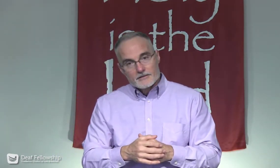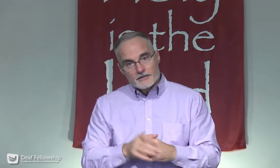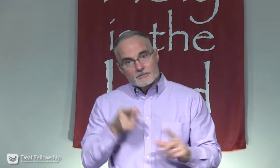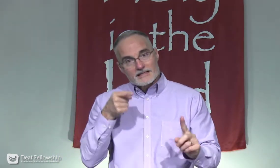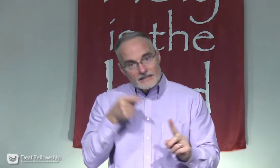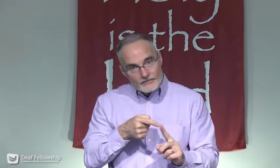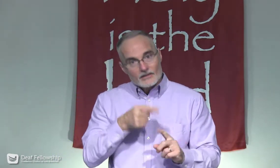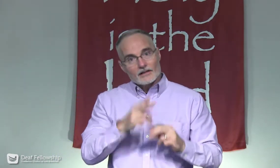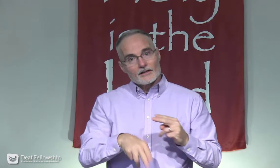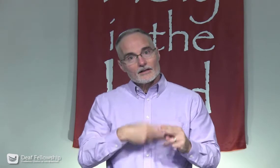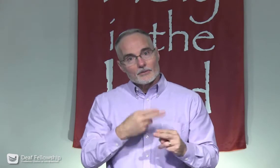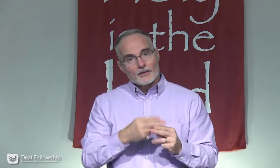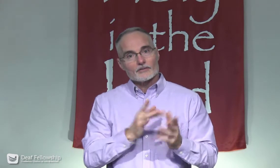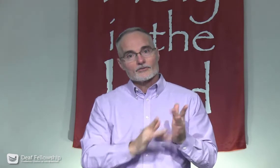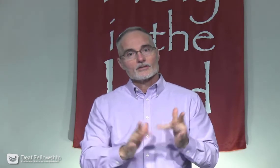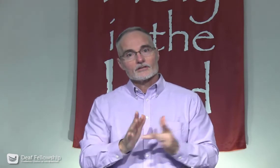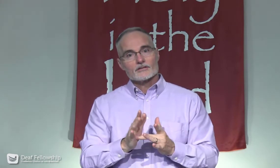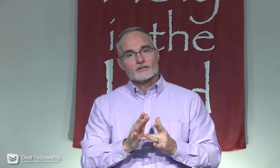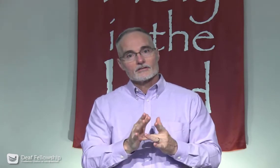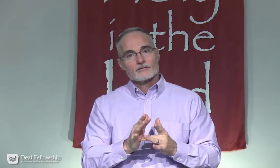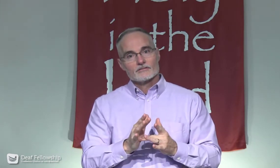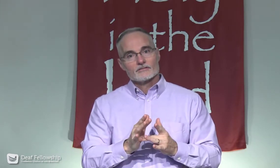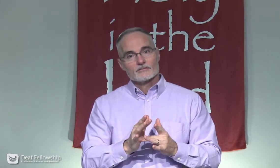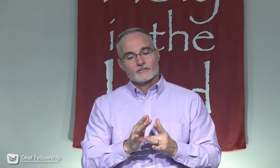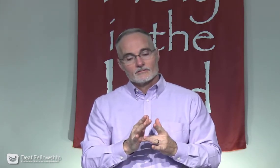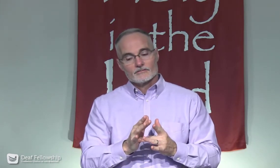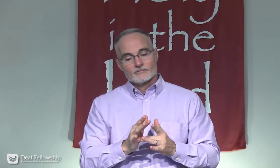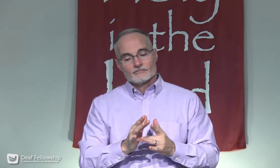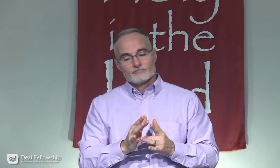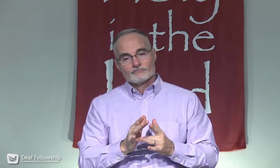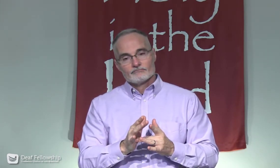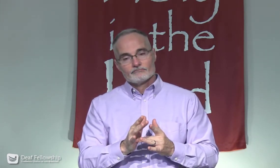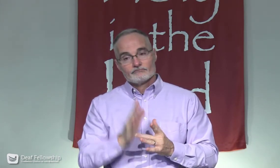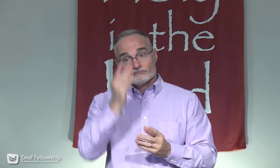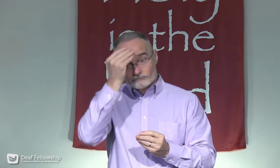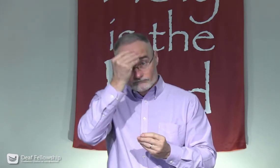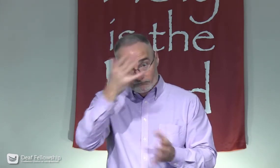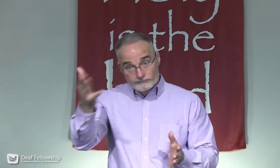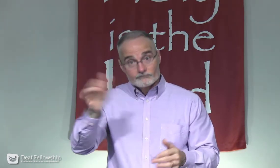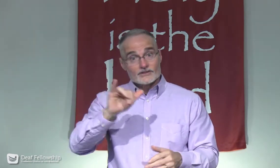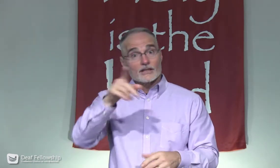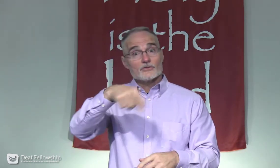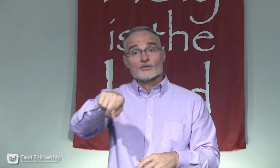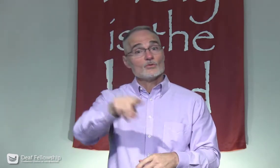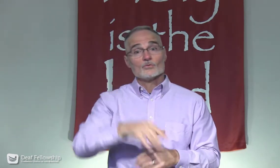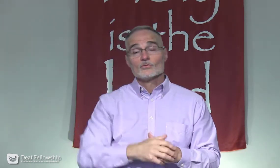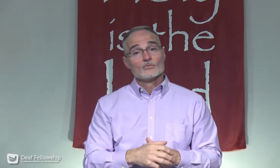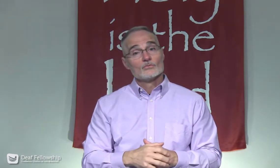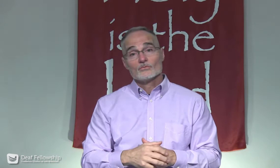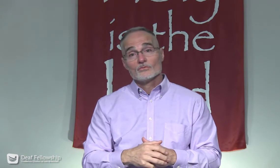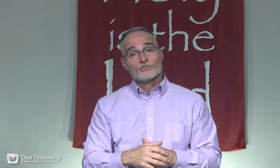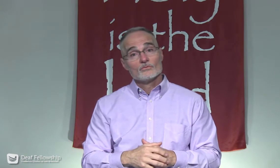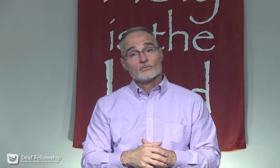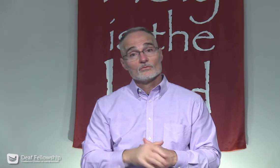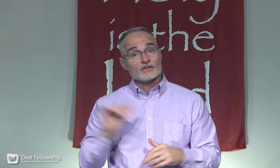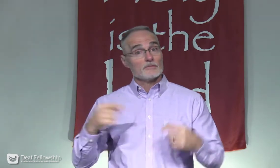But those two men had to make a decision. Specifically, they had to make a decision about Jesus. And you know